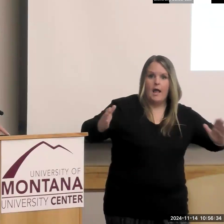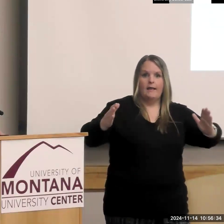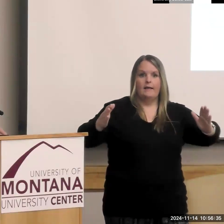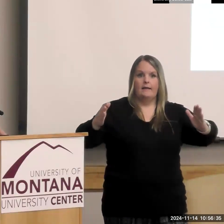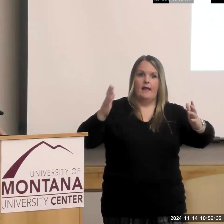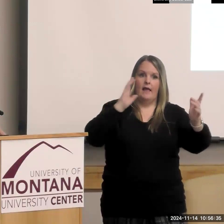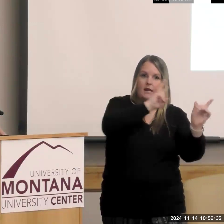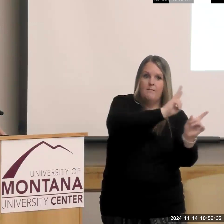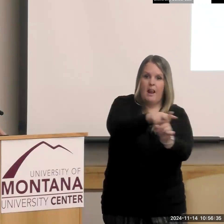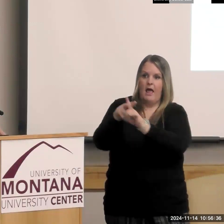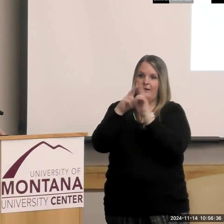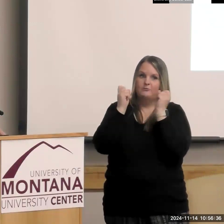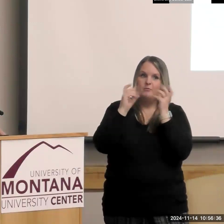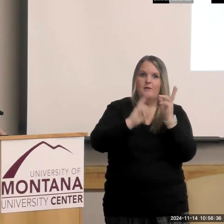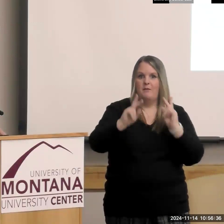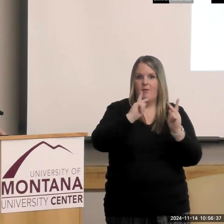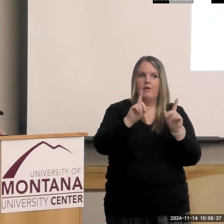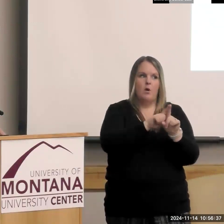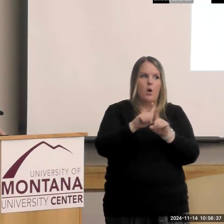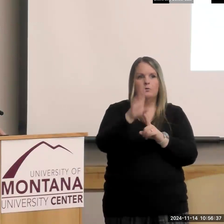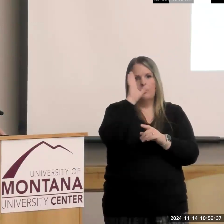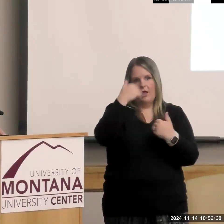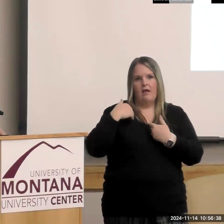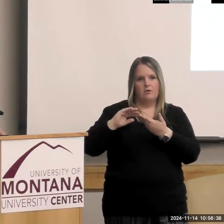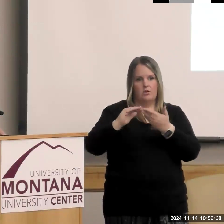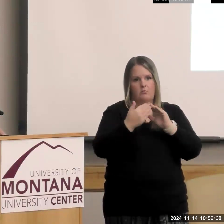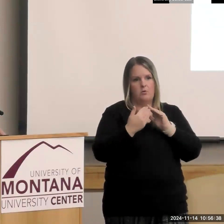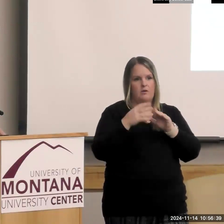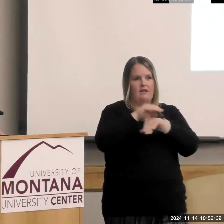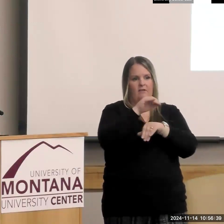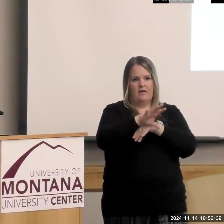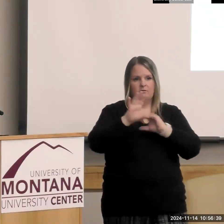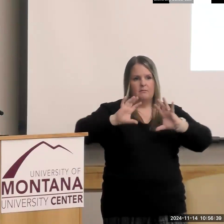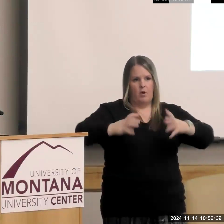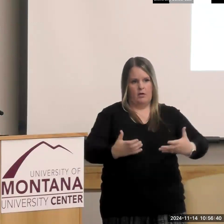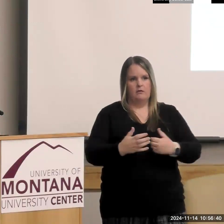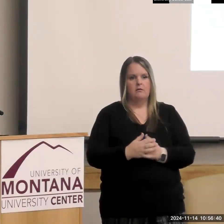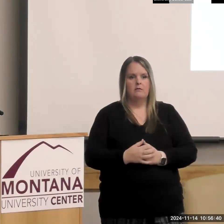But we'll also have those community advisory bodies, right?